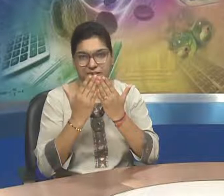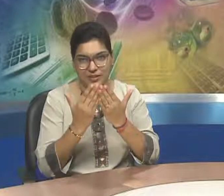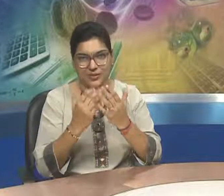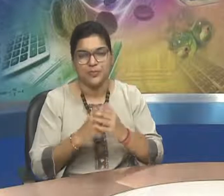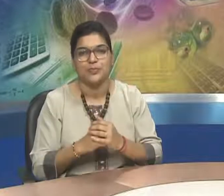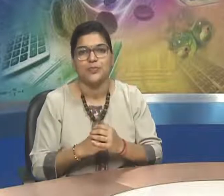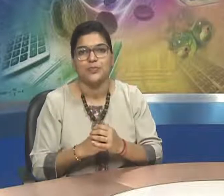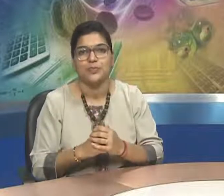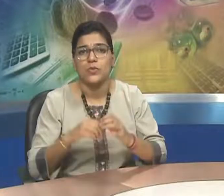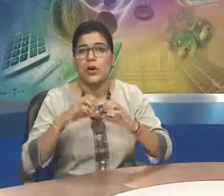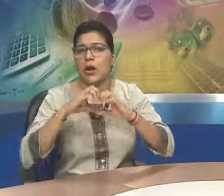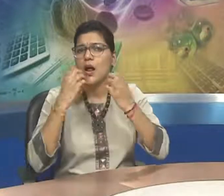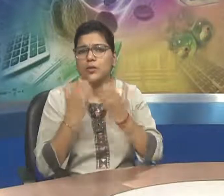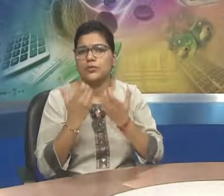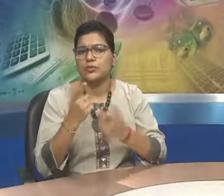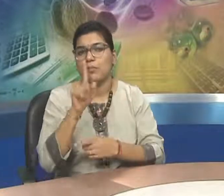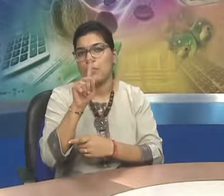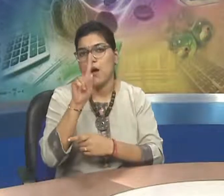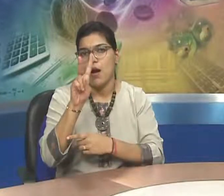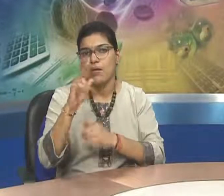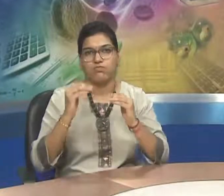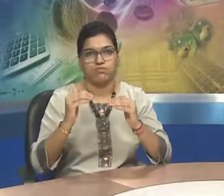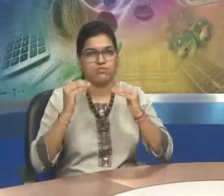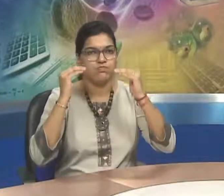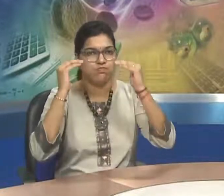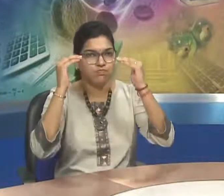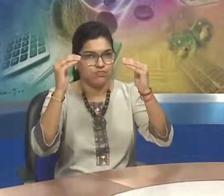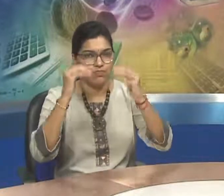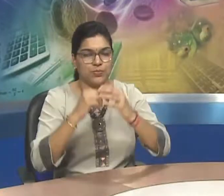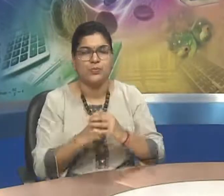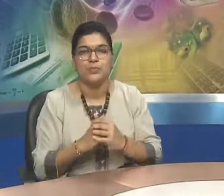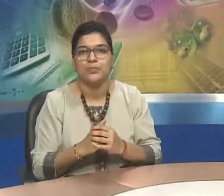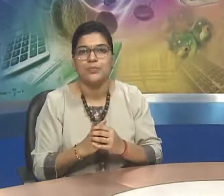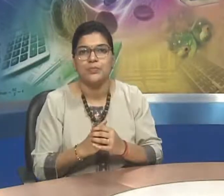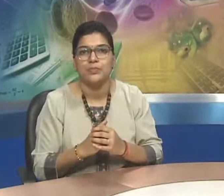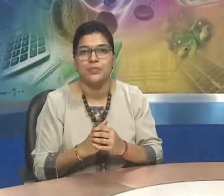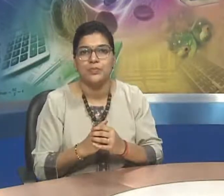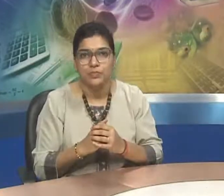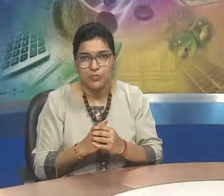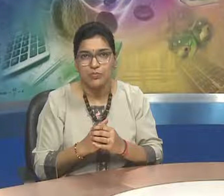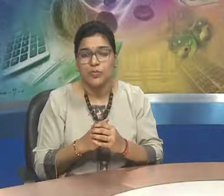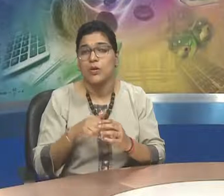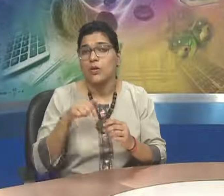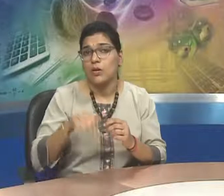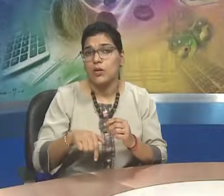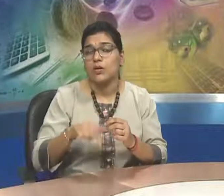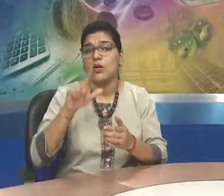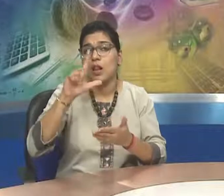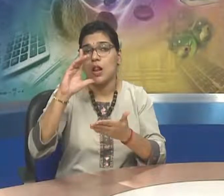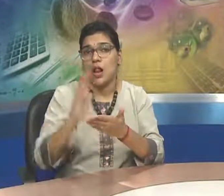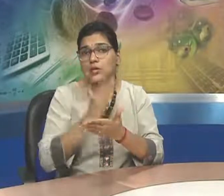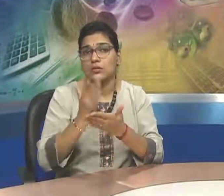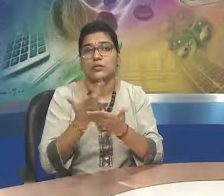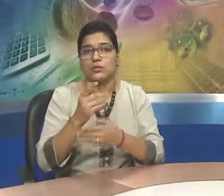are going to do subject political science. Code number for this subject is